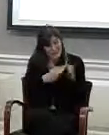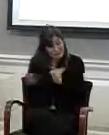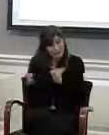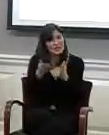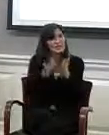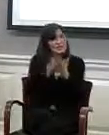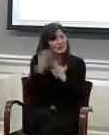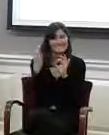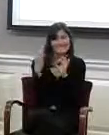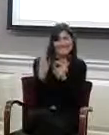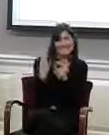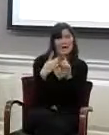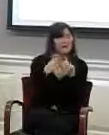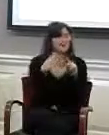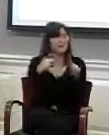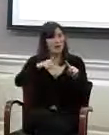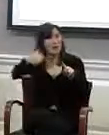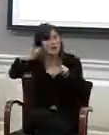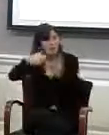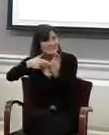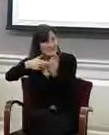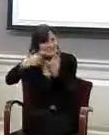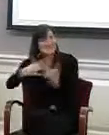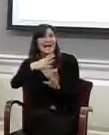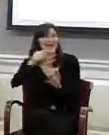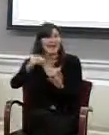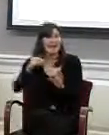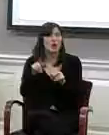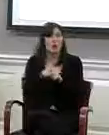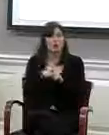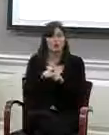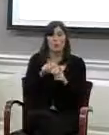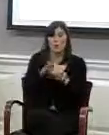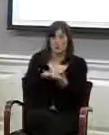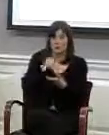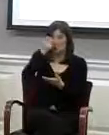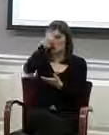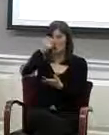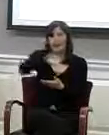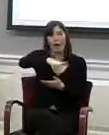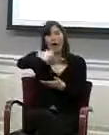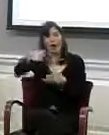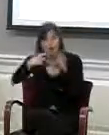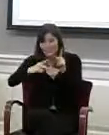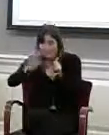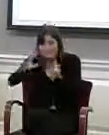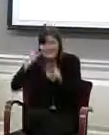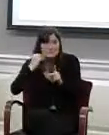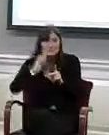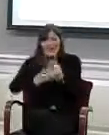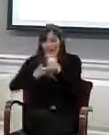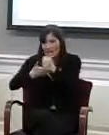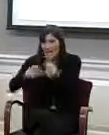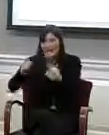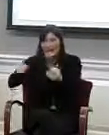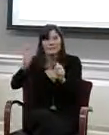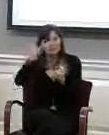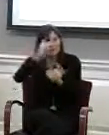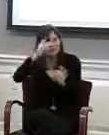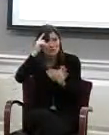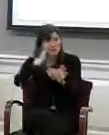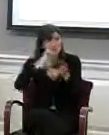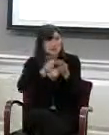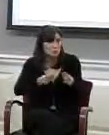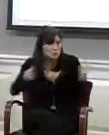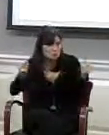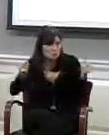while gaining an understanding about the problems of other participants and assisting them in their search for solutions. In fact, for many women, the first